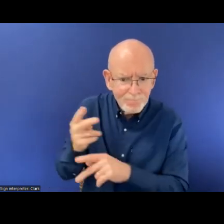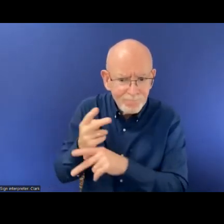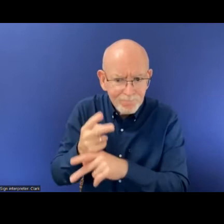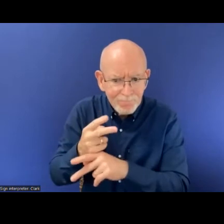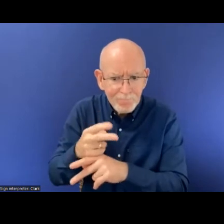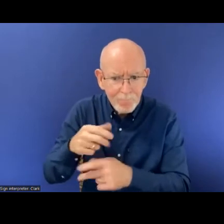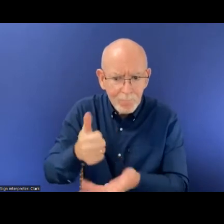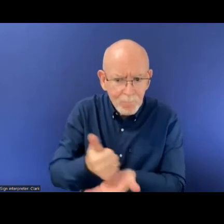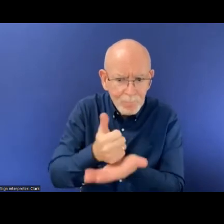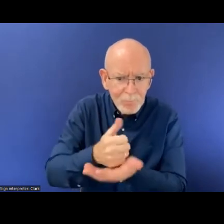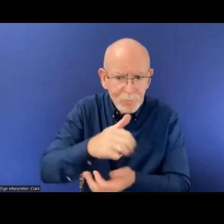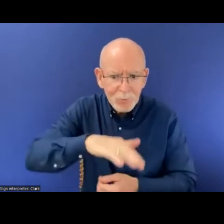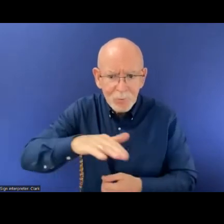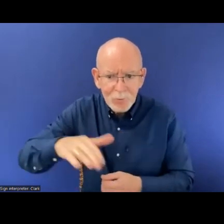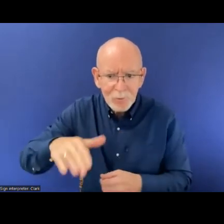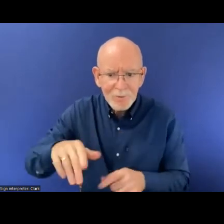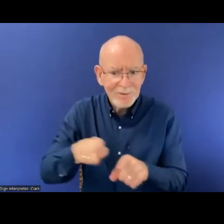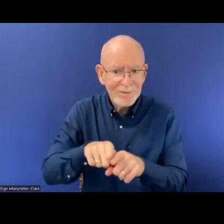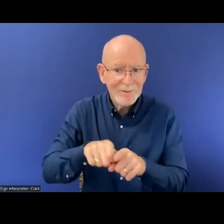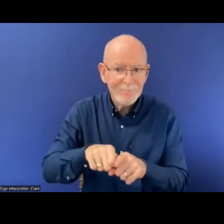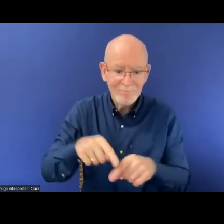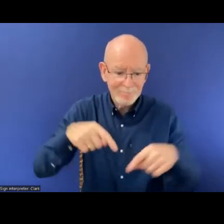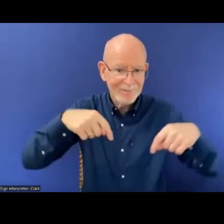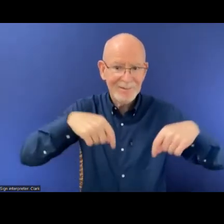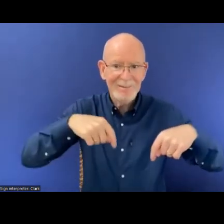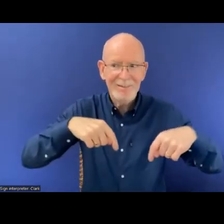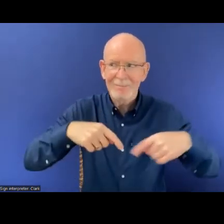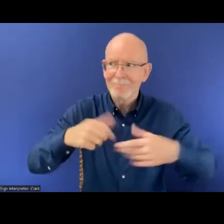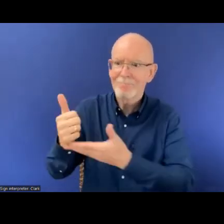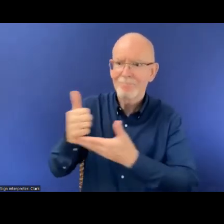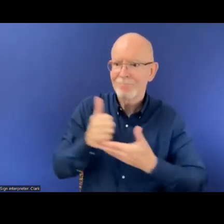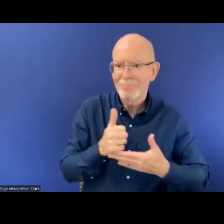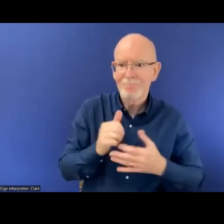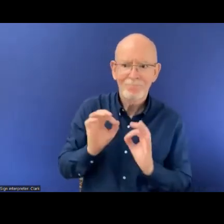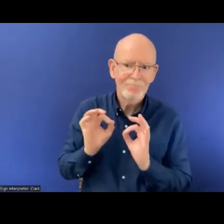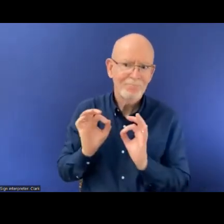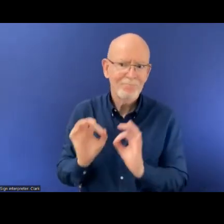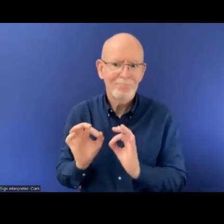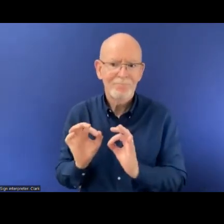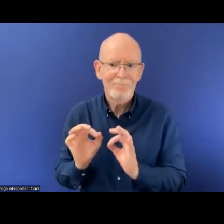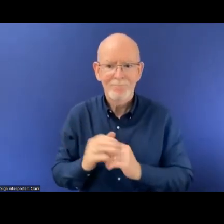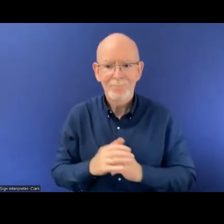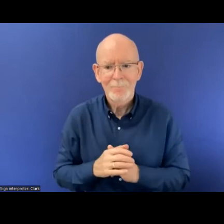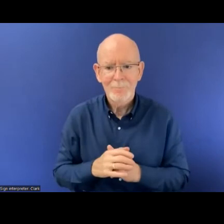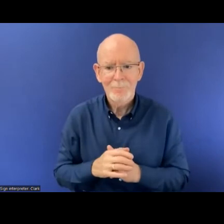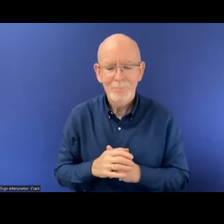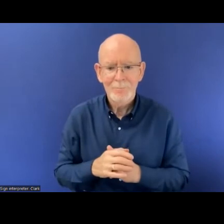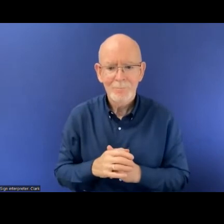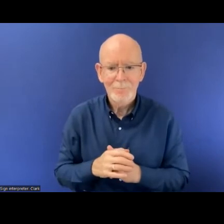chirongwa ichocho vachibatsira vana kuti zviende mberi chaizvo izvo saka